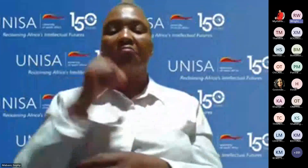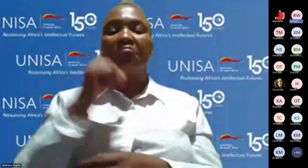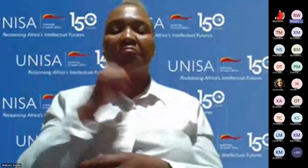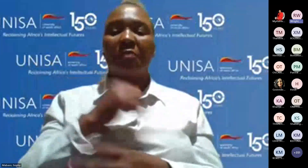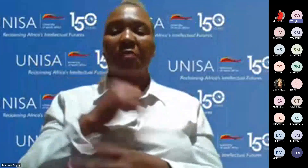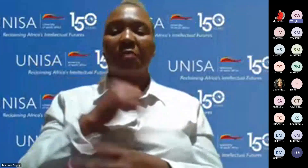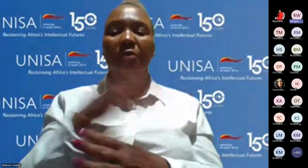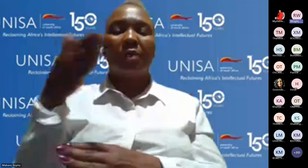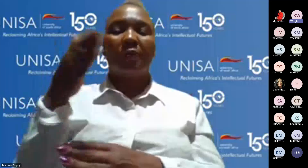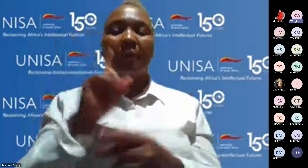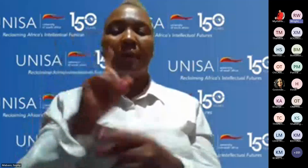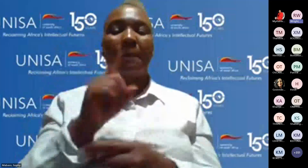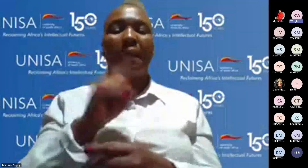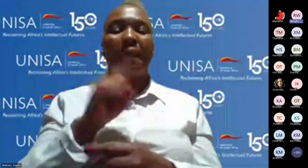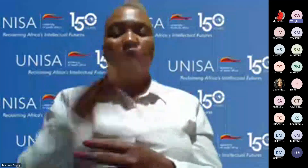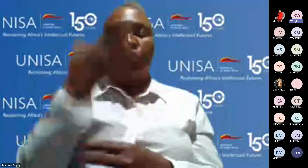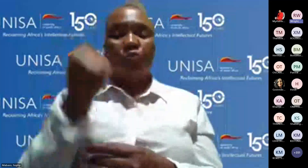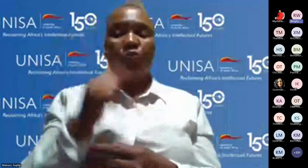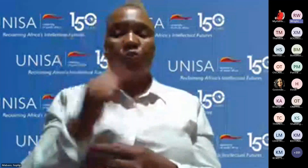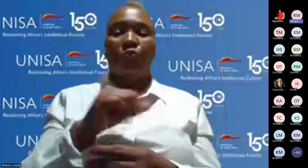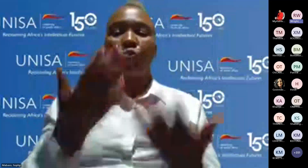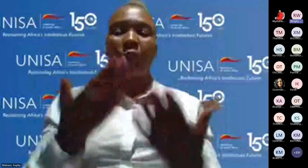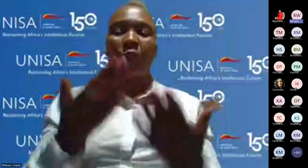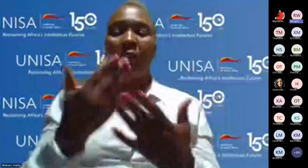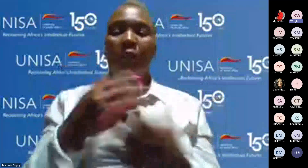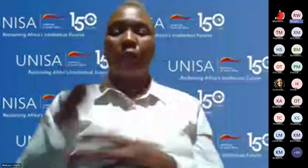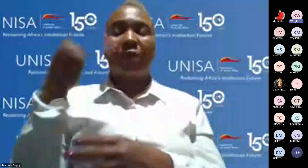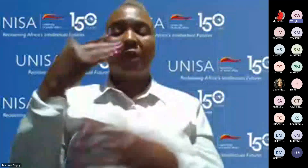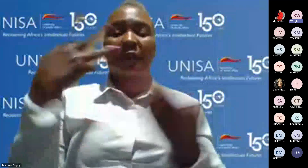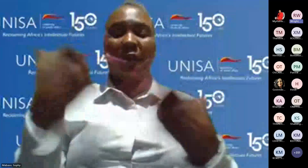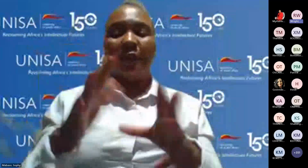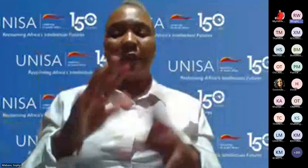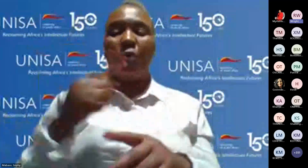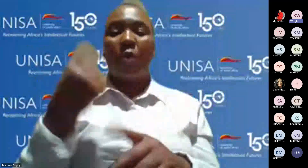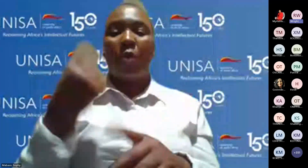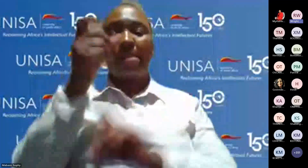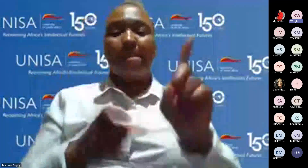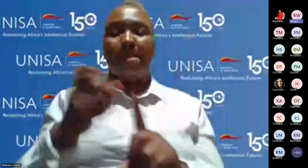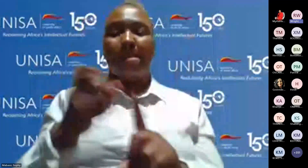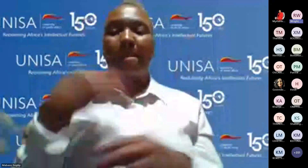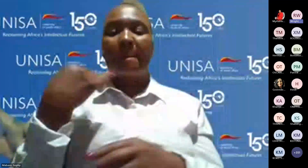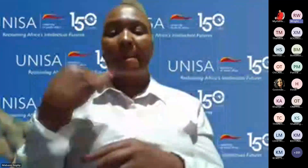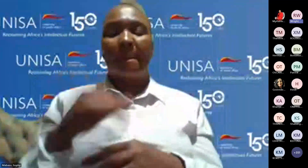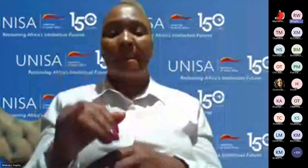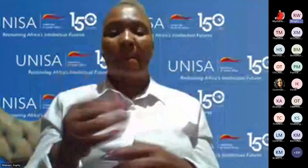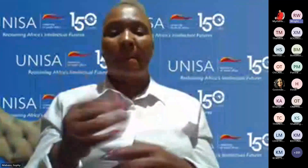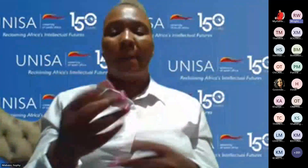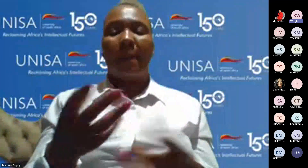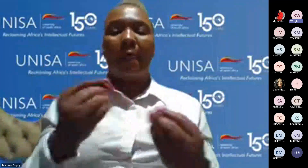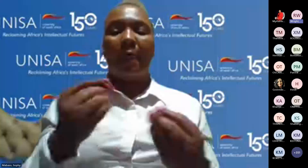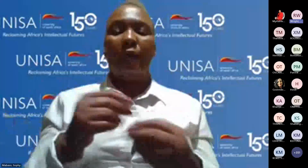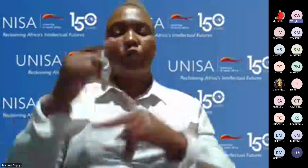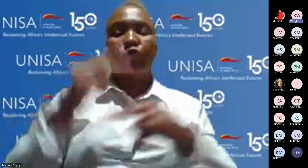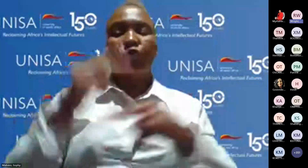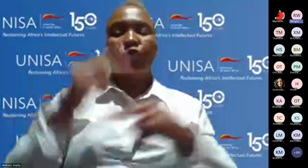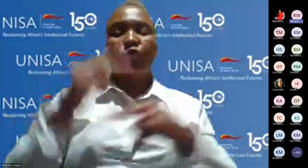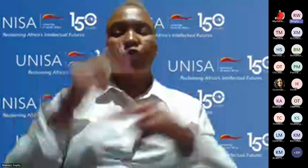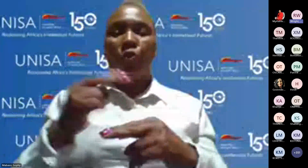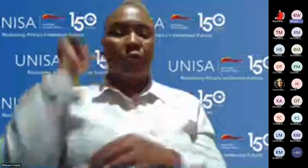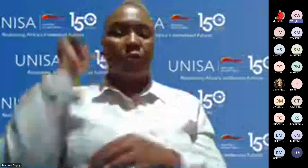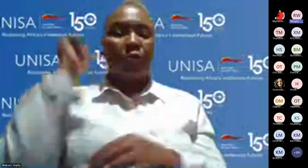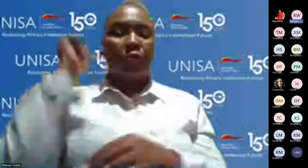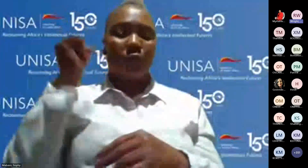You won't even know if you get flagged. As somebody still, if you get flagged, it will be for a short little audio piece.